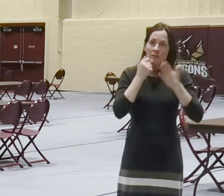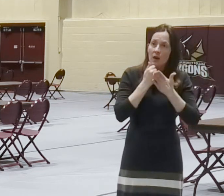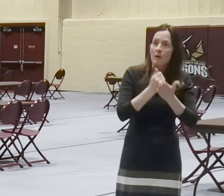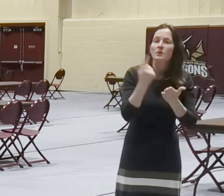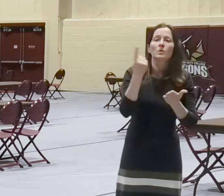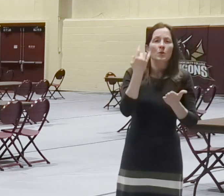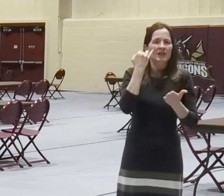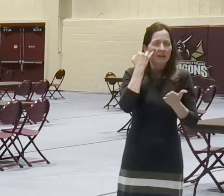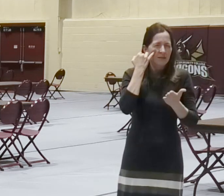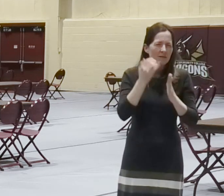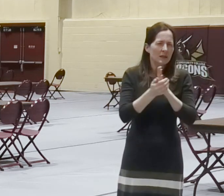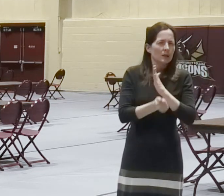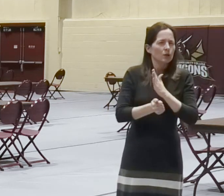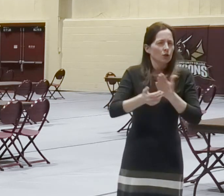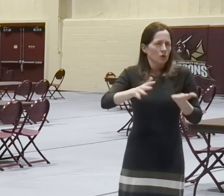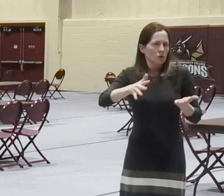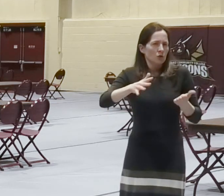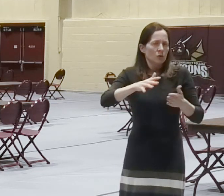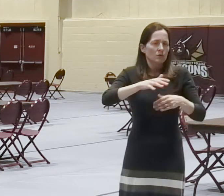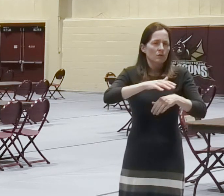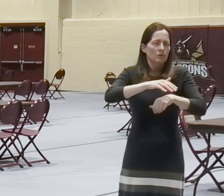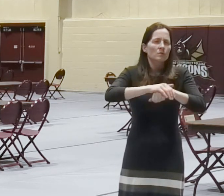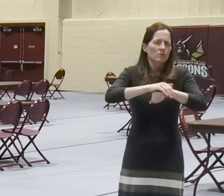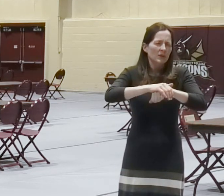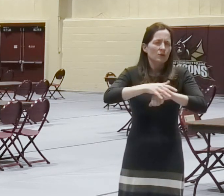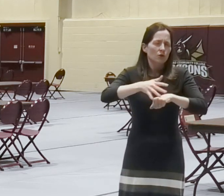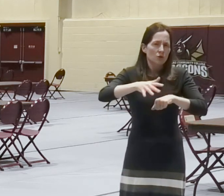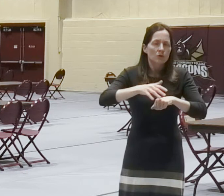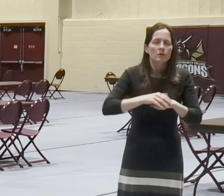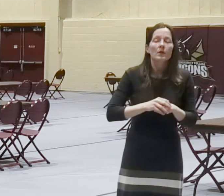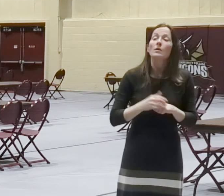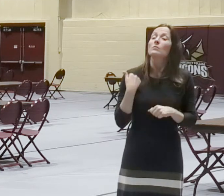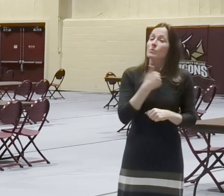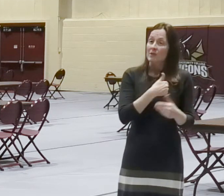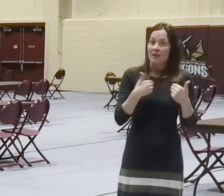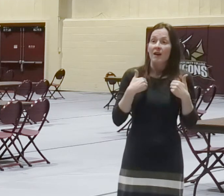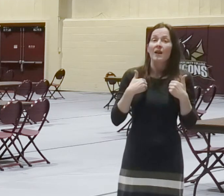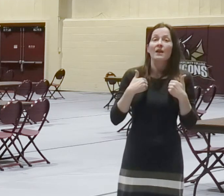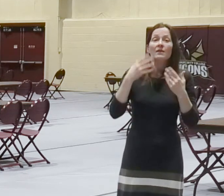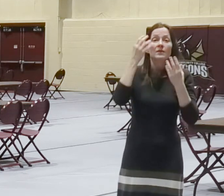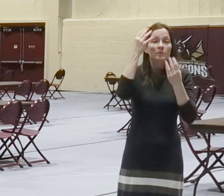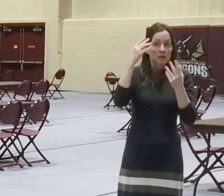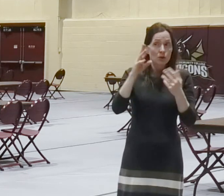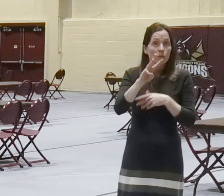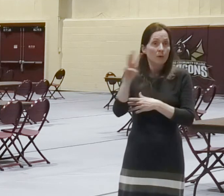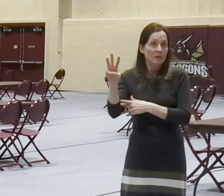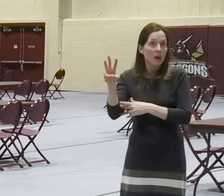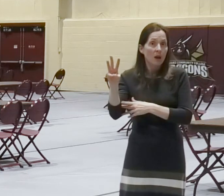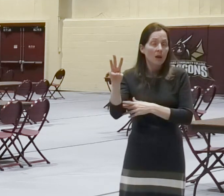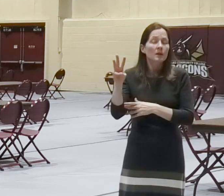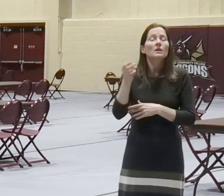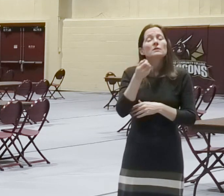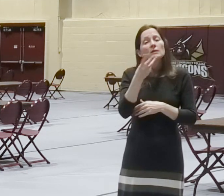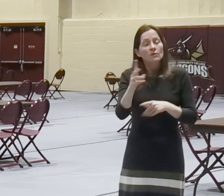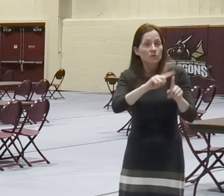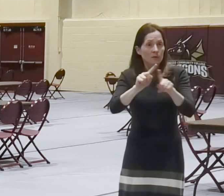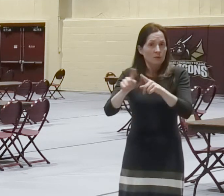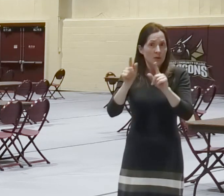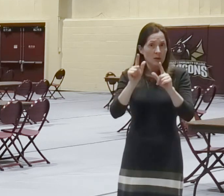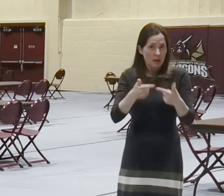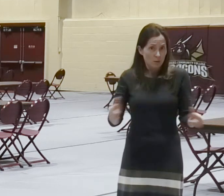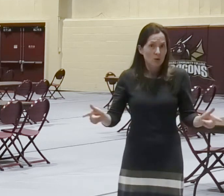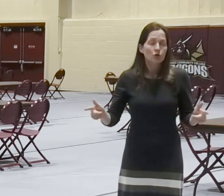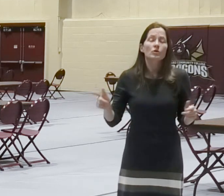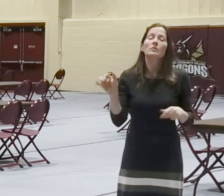We have translated documents and information on our website and in flyers and hard